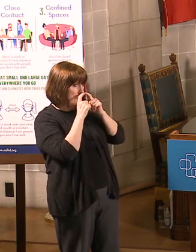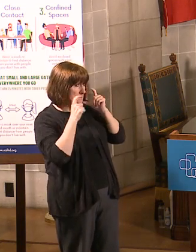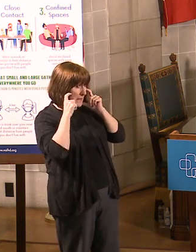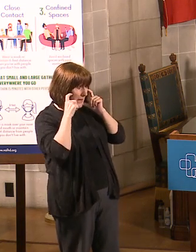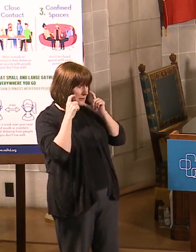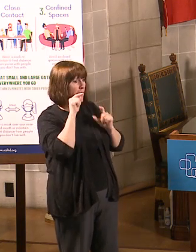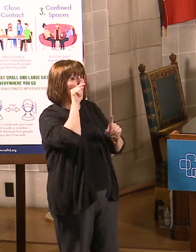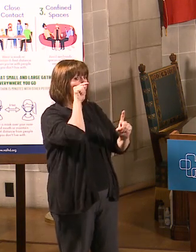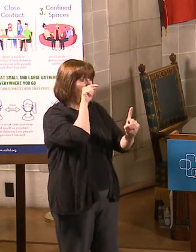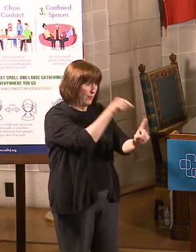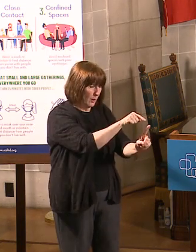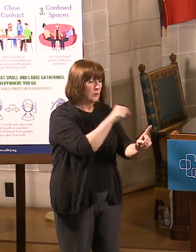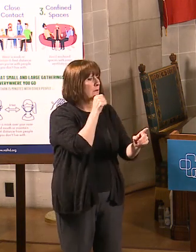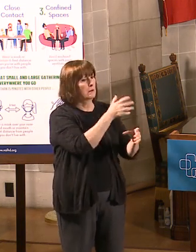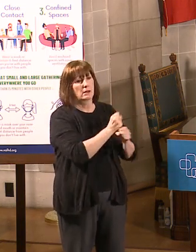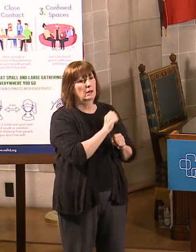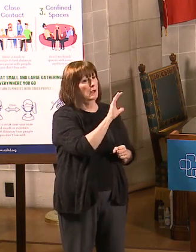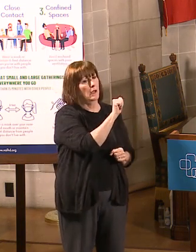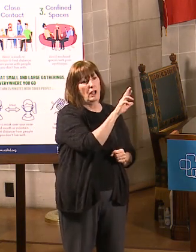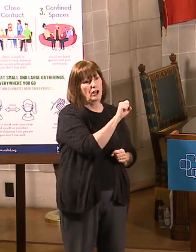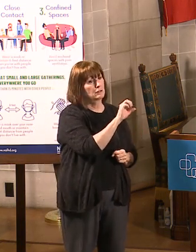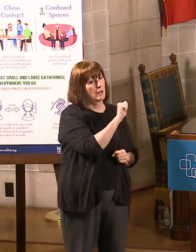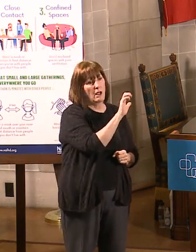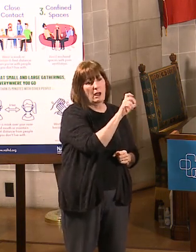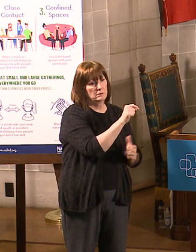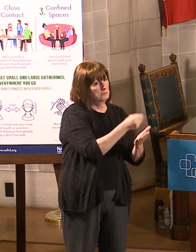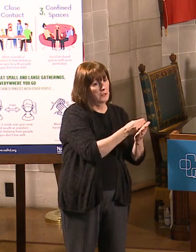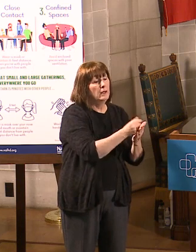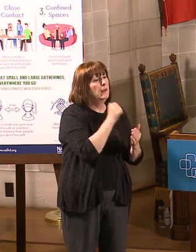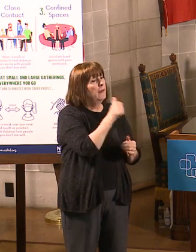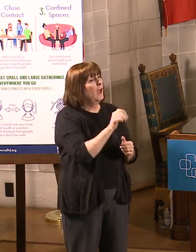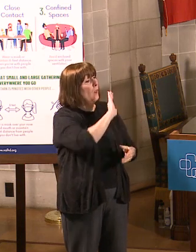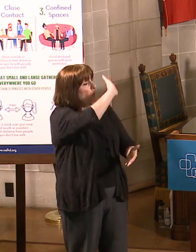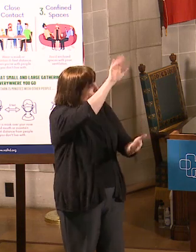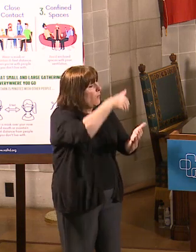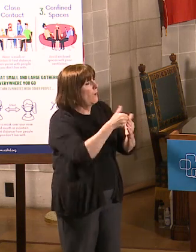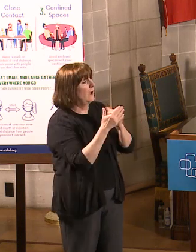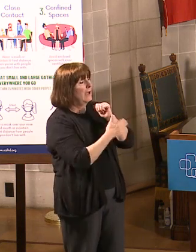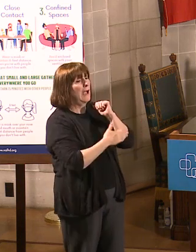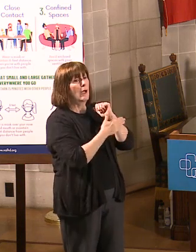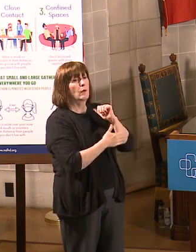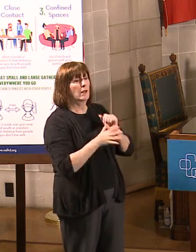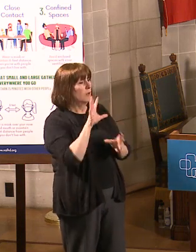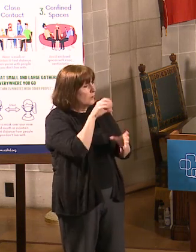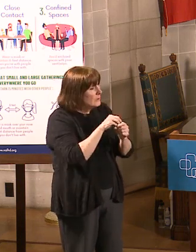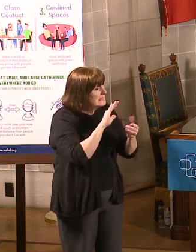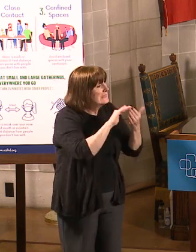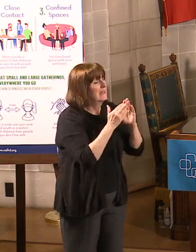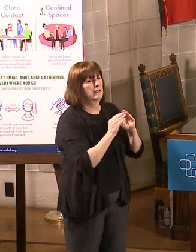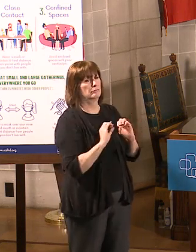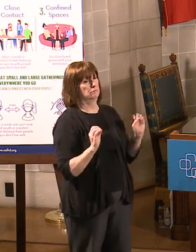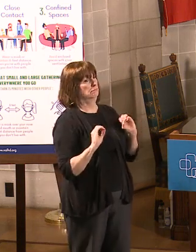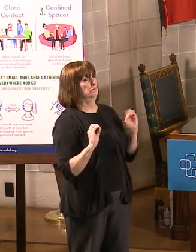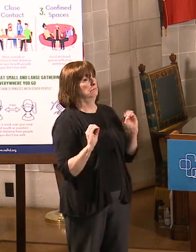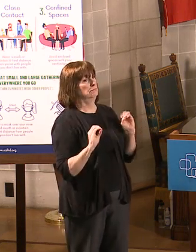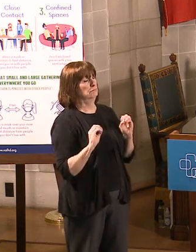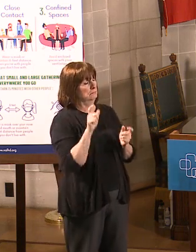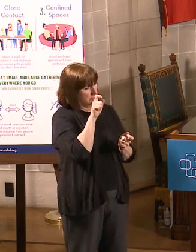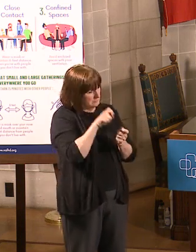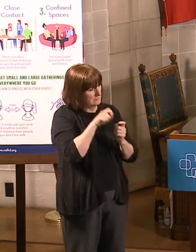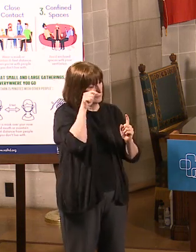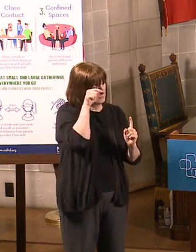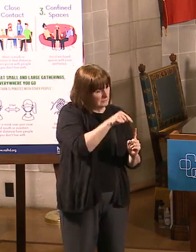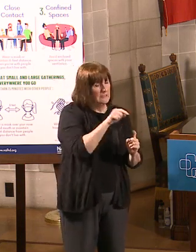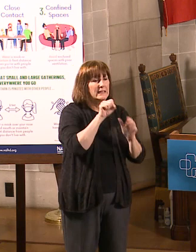weren't going to get the CARES Act. It was not a broad mandate to the county, and it was not included in cities or anything like that. It was specifically about preventing